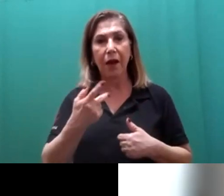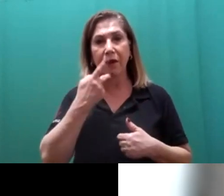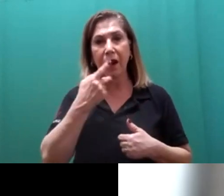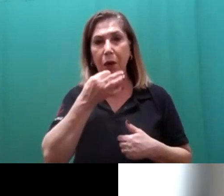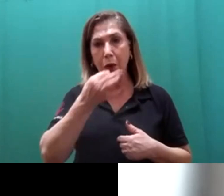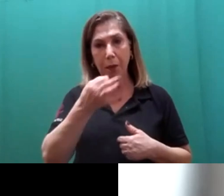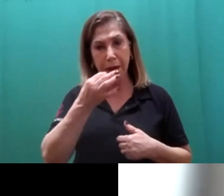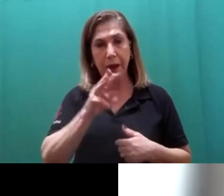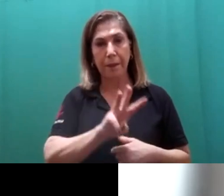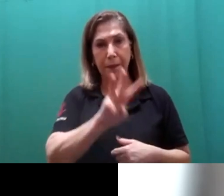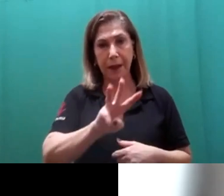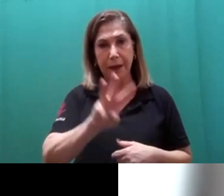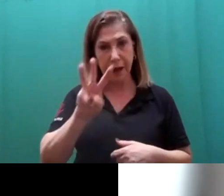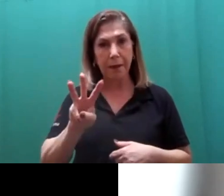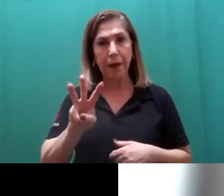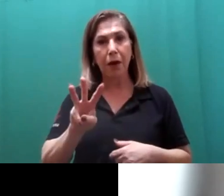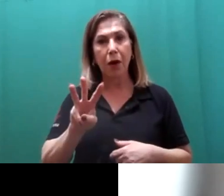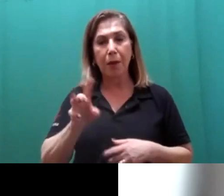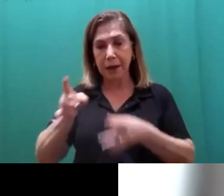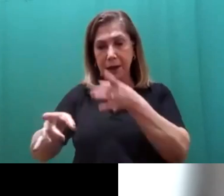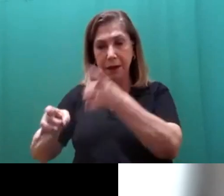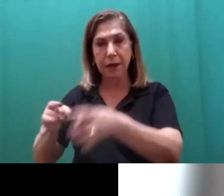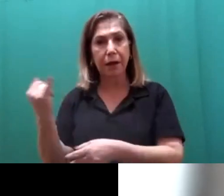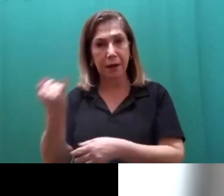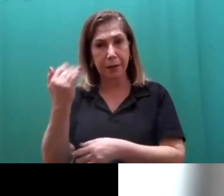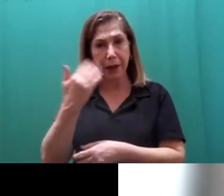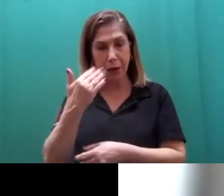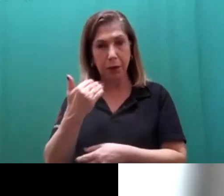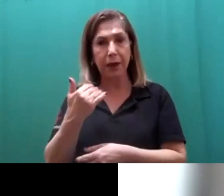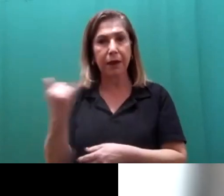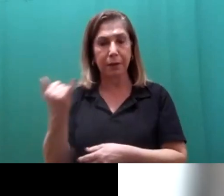of dealing with food waste that also Rafael mentioned.